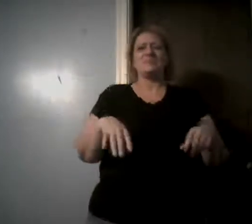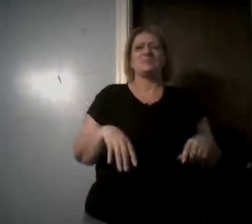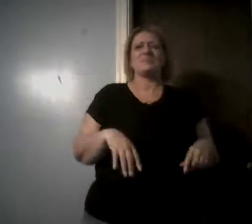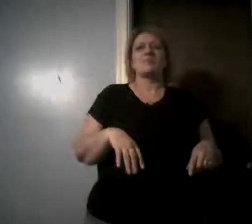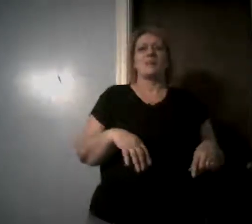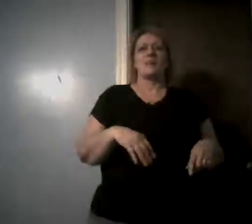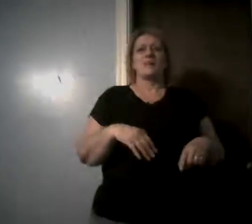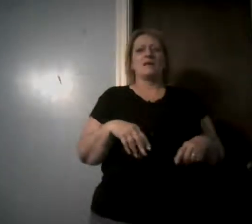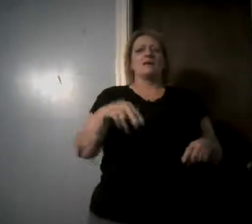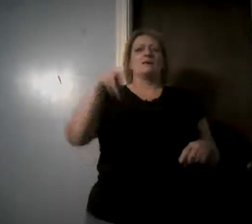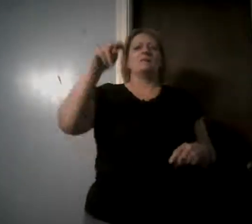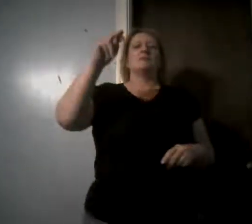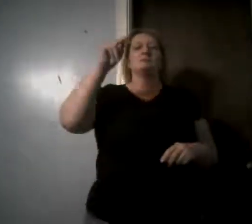Neuropathy.